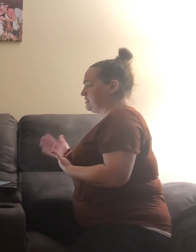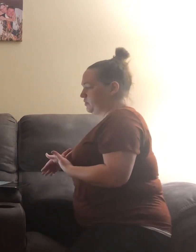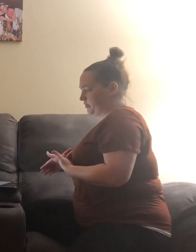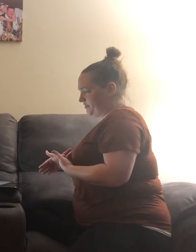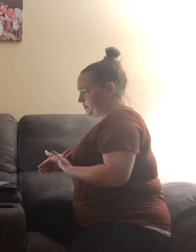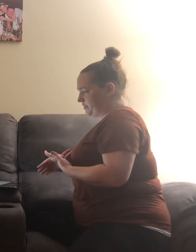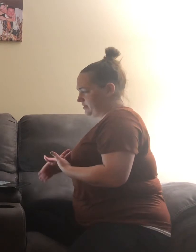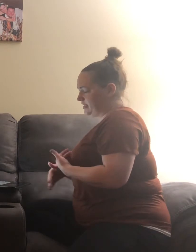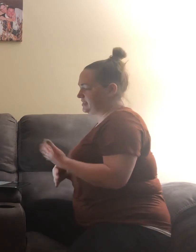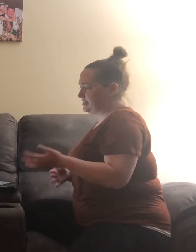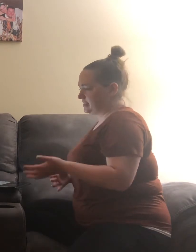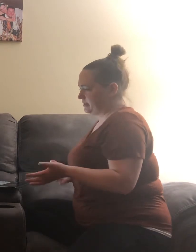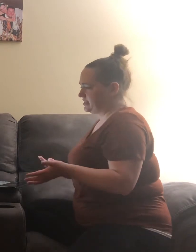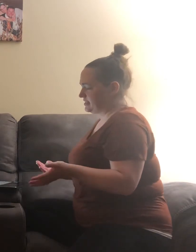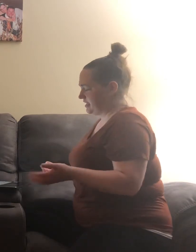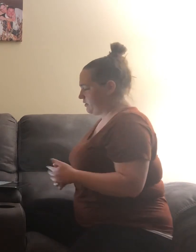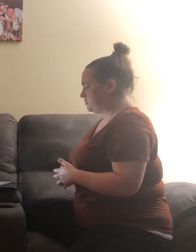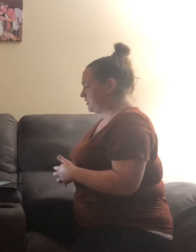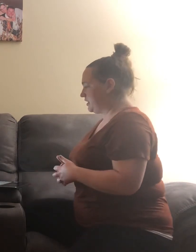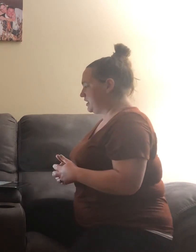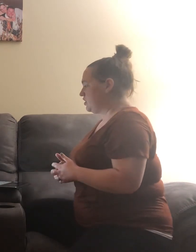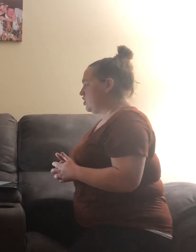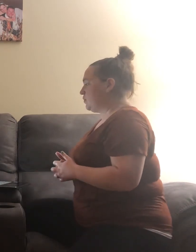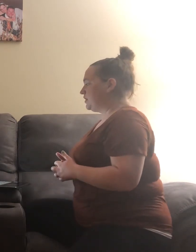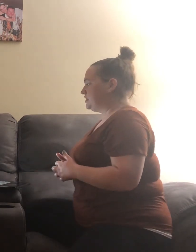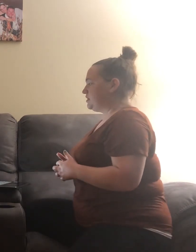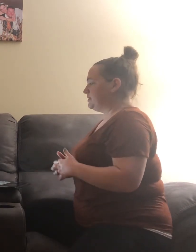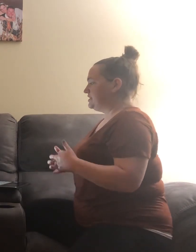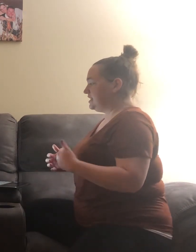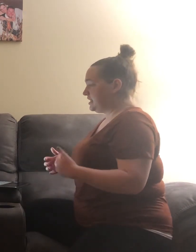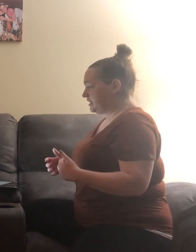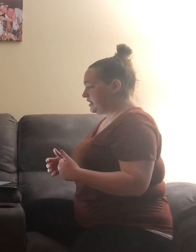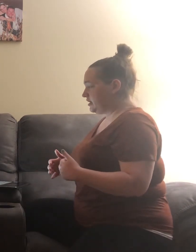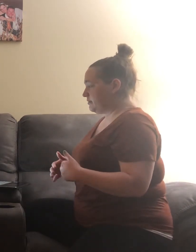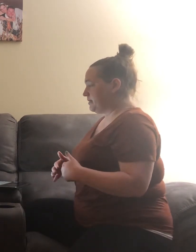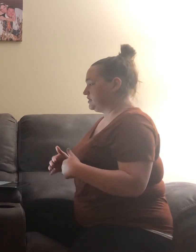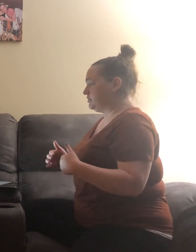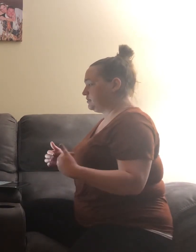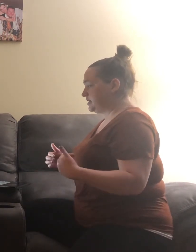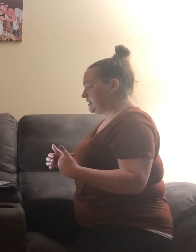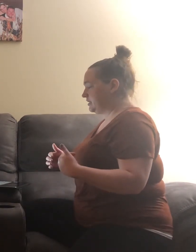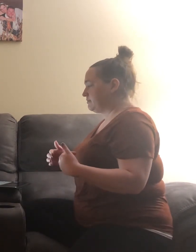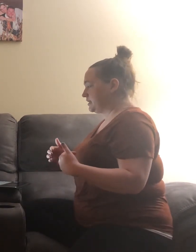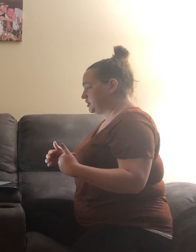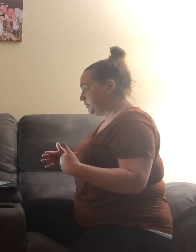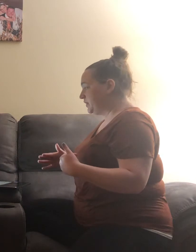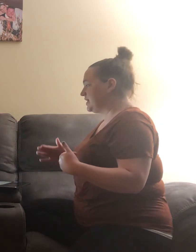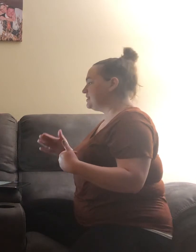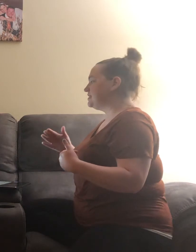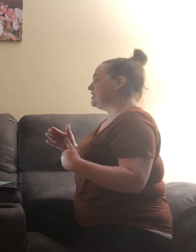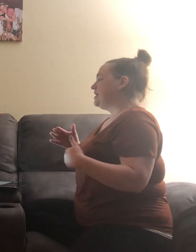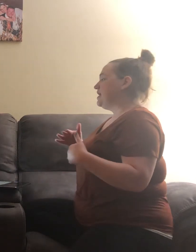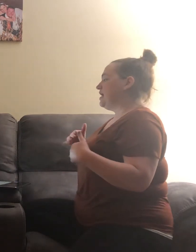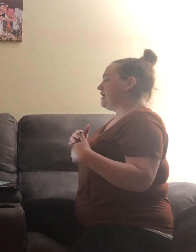we'll review in 6 months to see how it's working. We're going to start with Singulair or Montelukast,